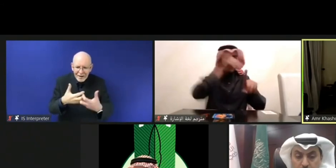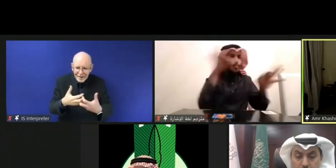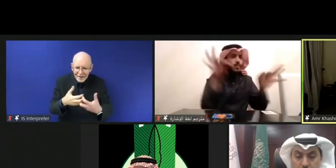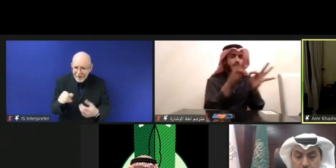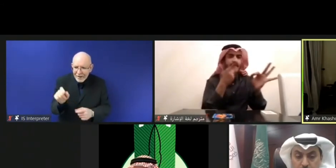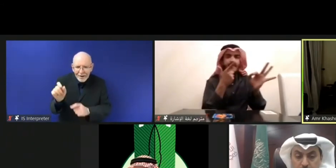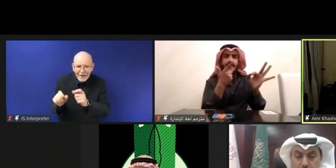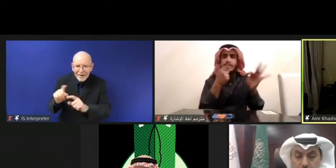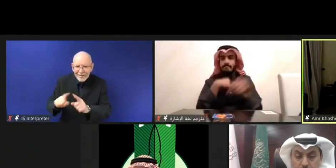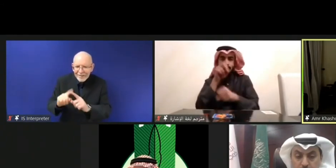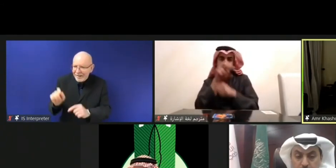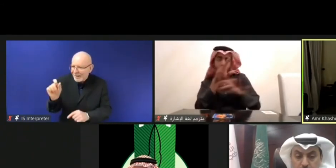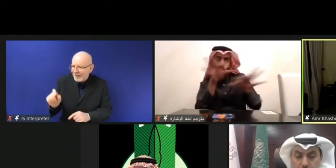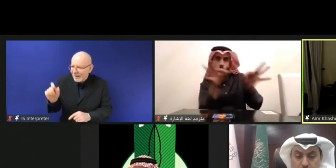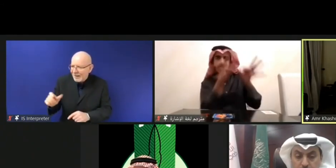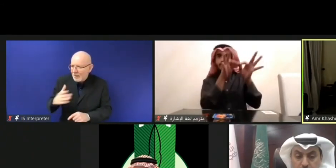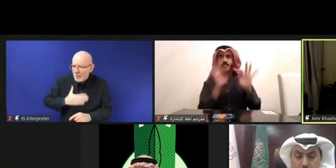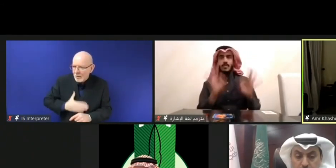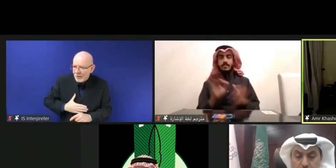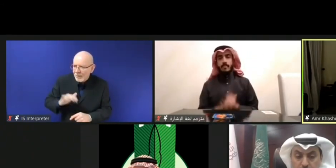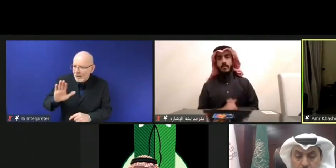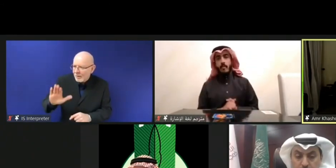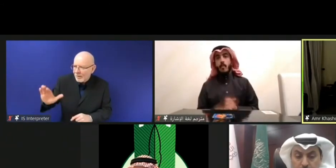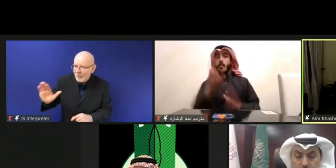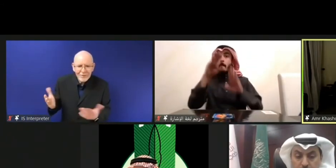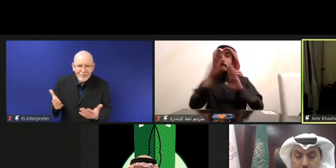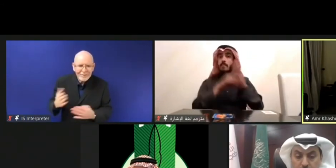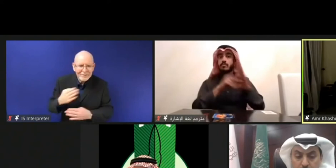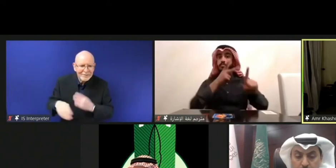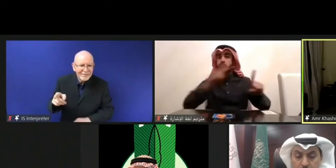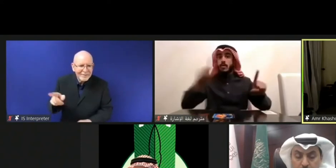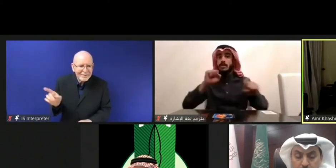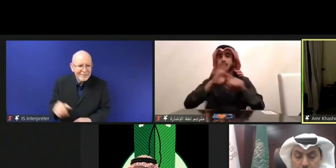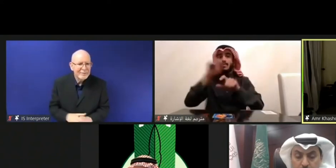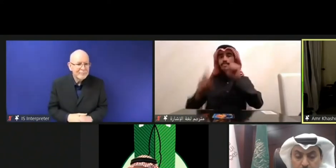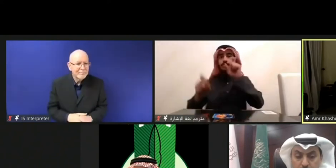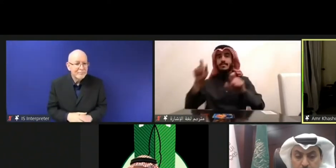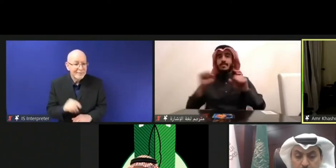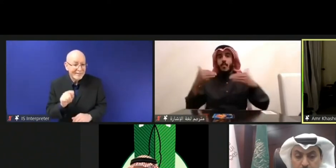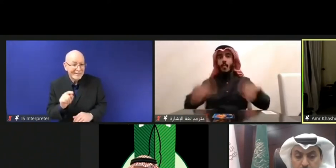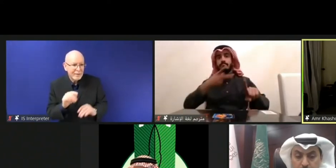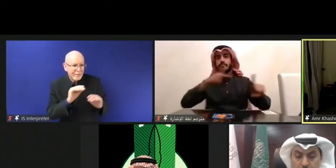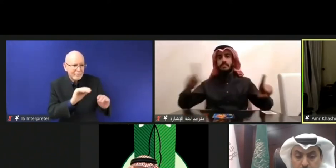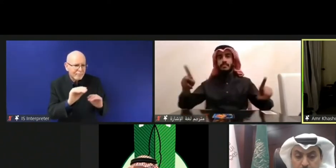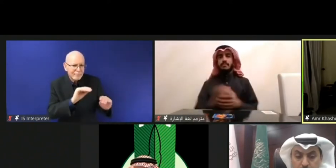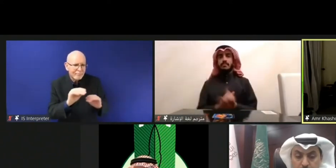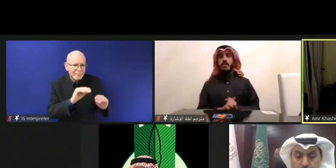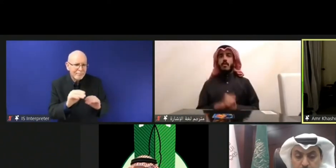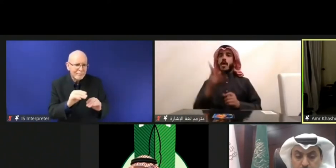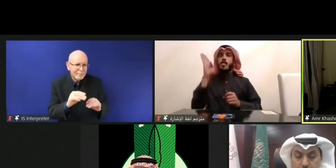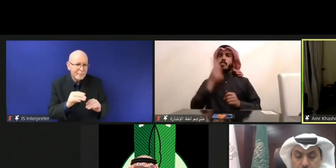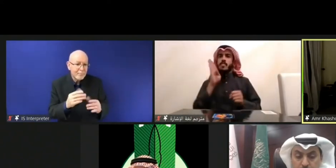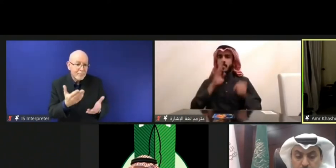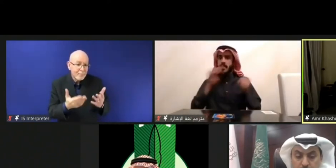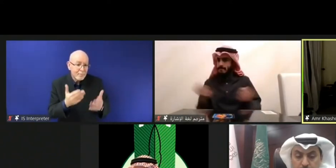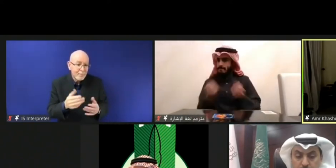training programs, whether it's for the people with disability, we rehabilitate them and help them and train them,